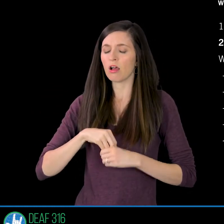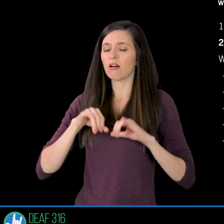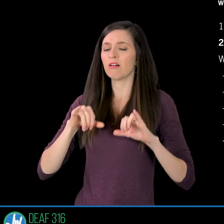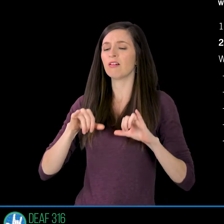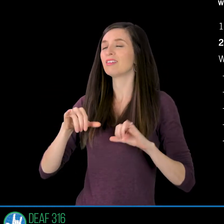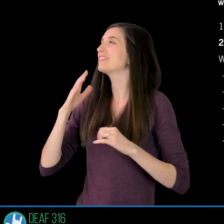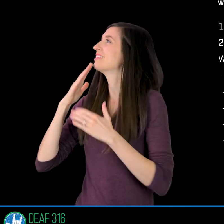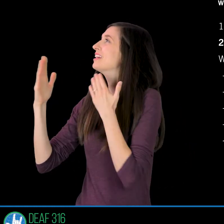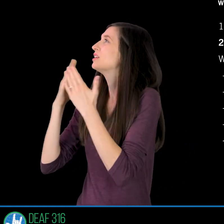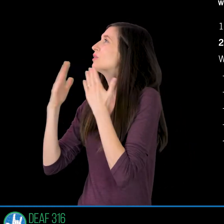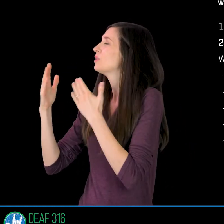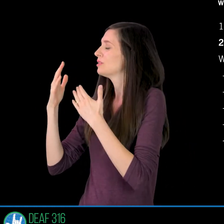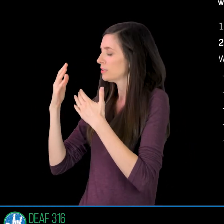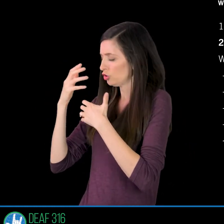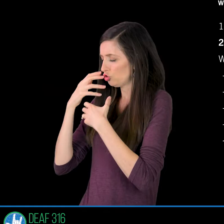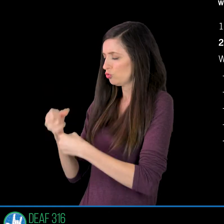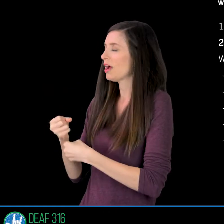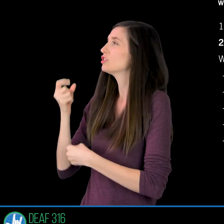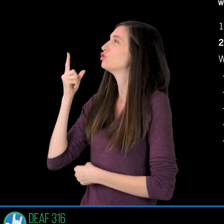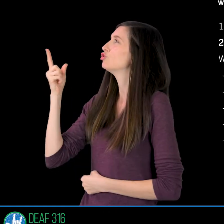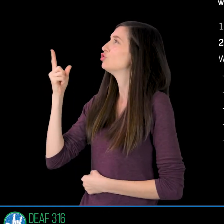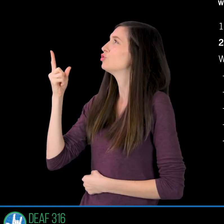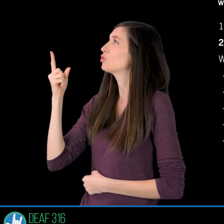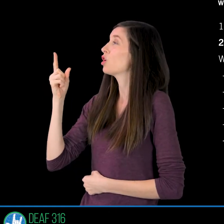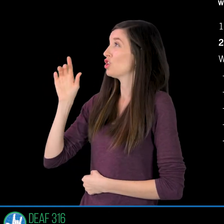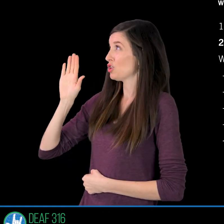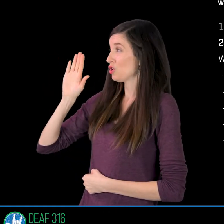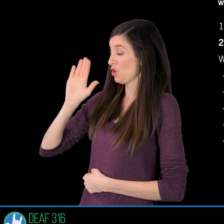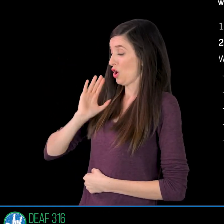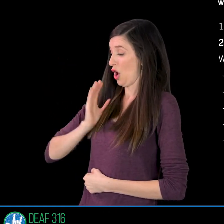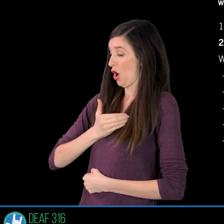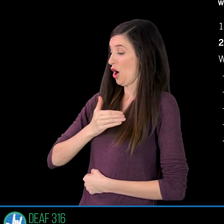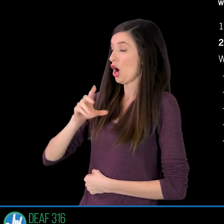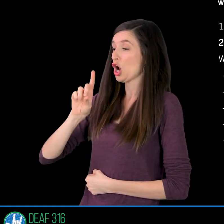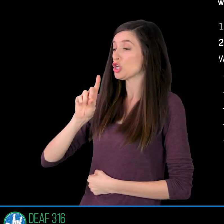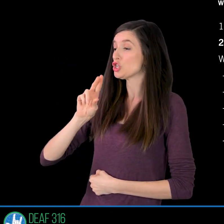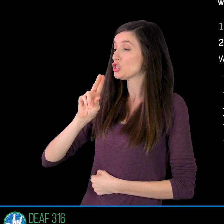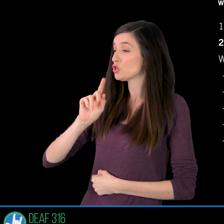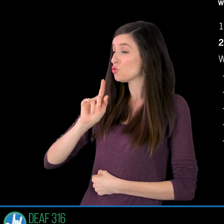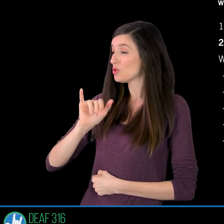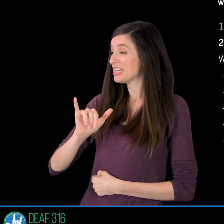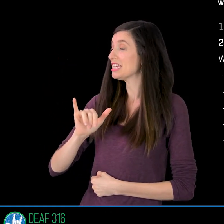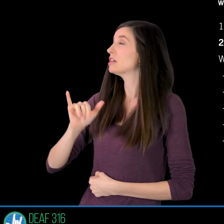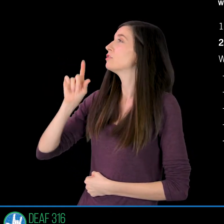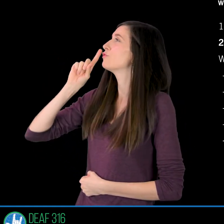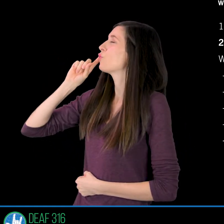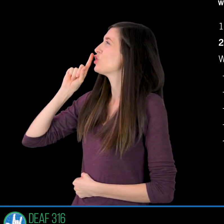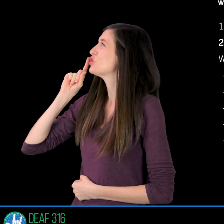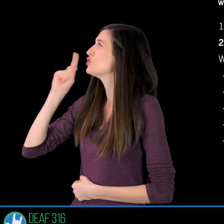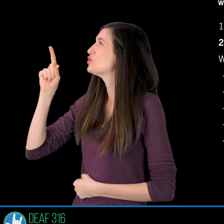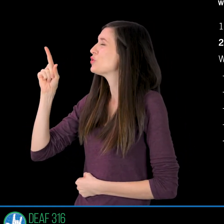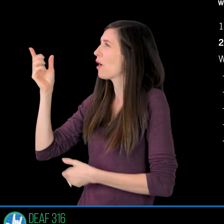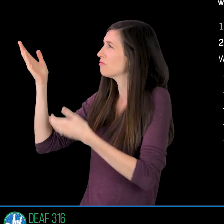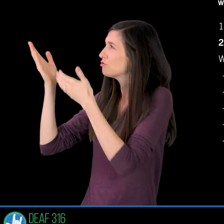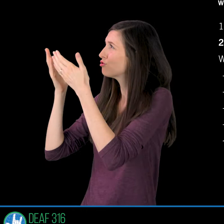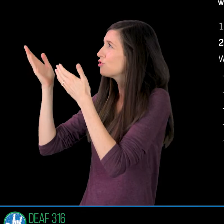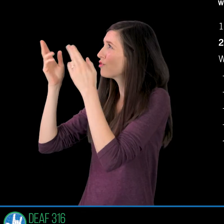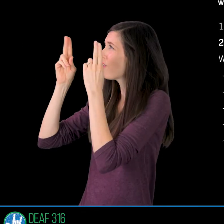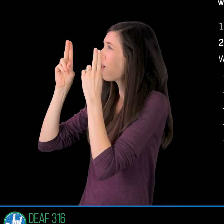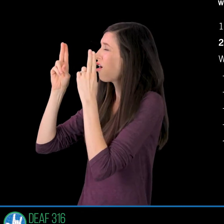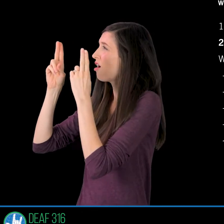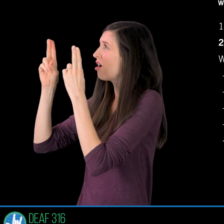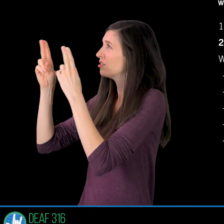thankful, by trusting Him, by doing good works of love towards people in reliance